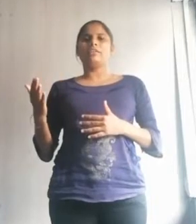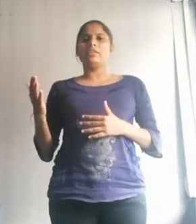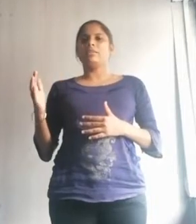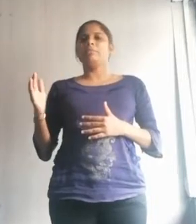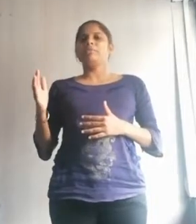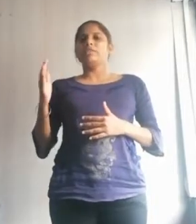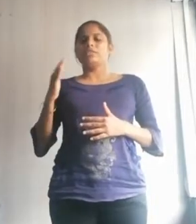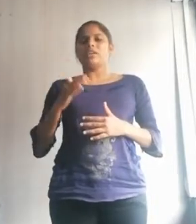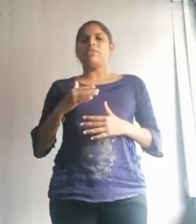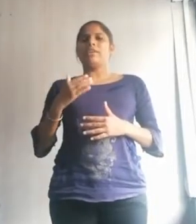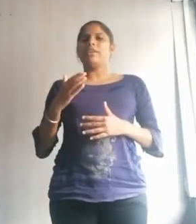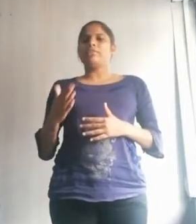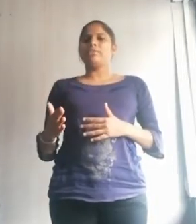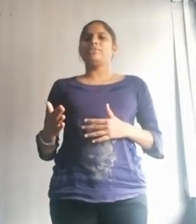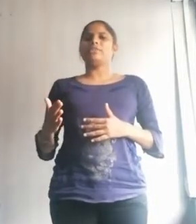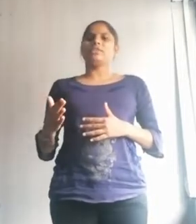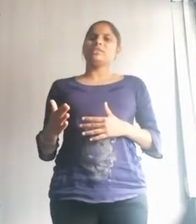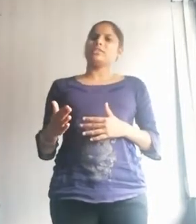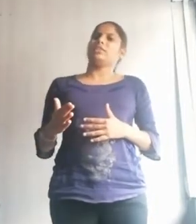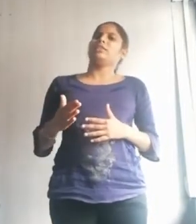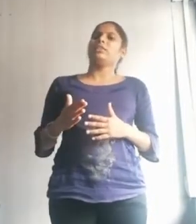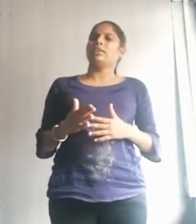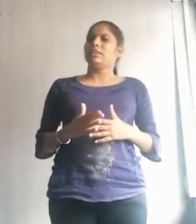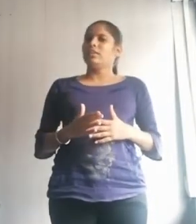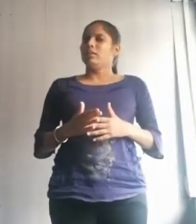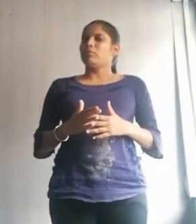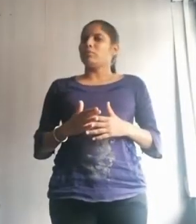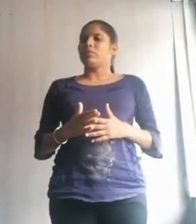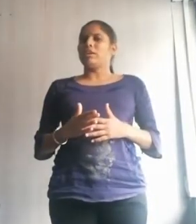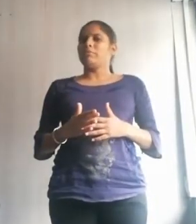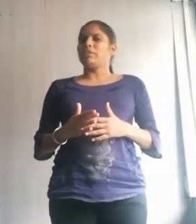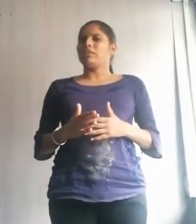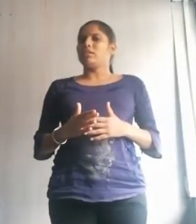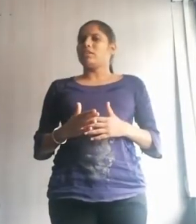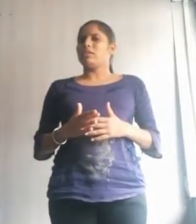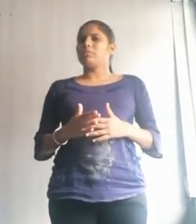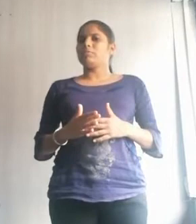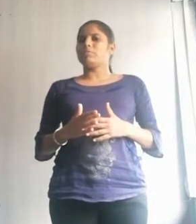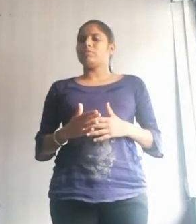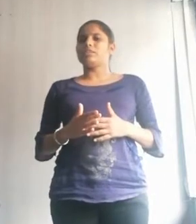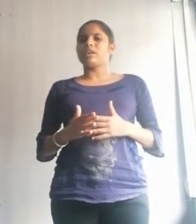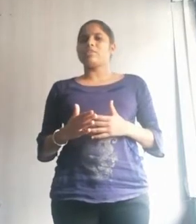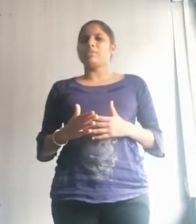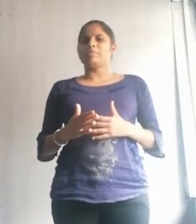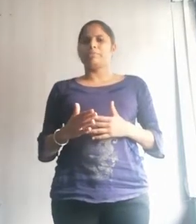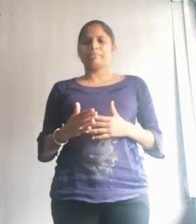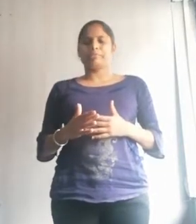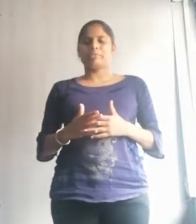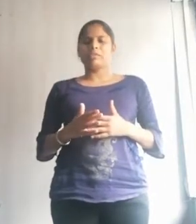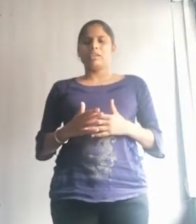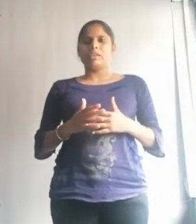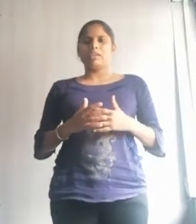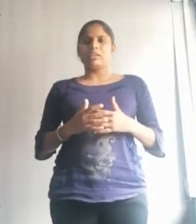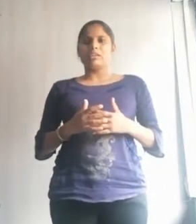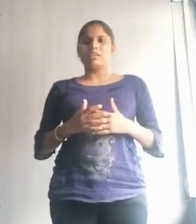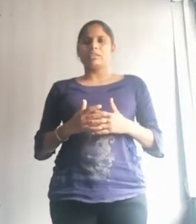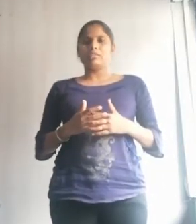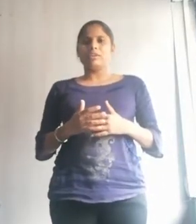the Java 8 features in the programming of Java. The